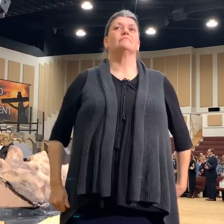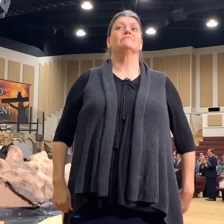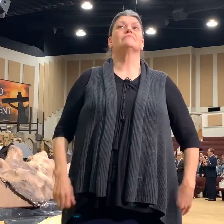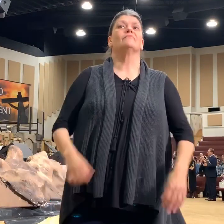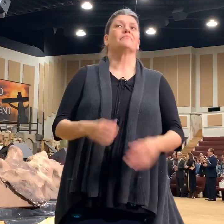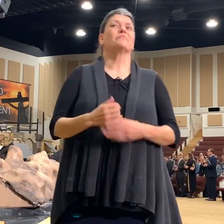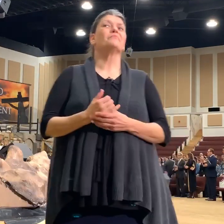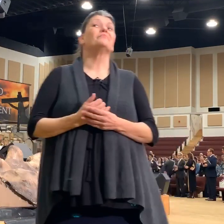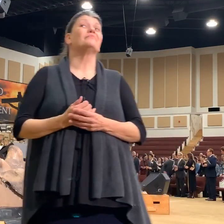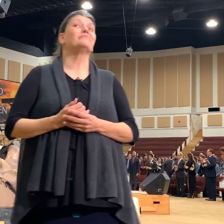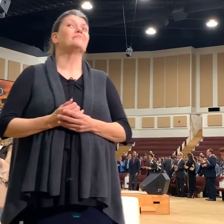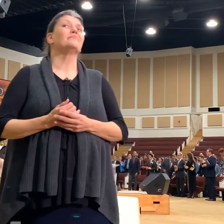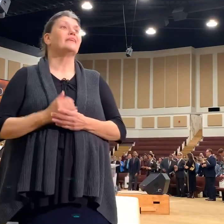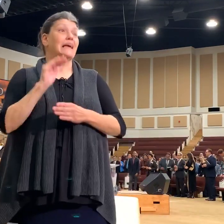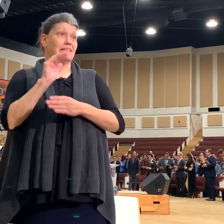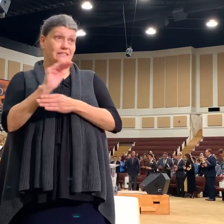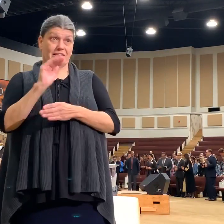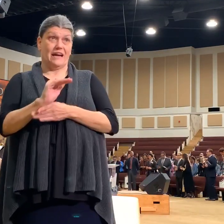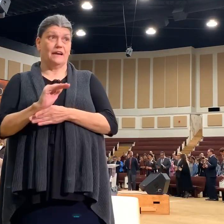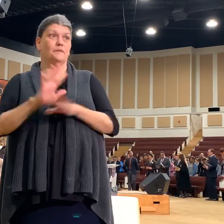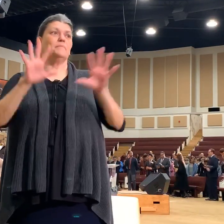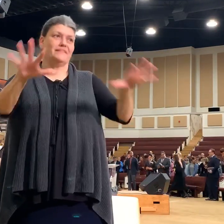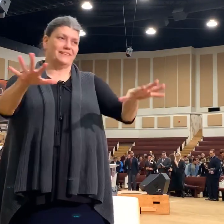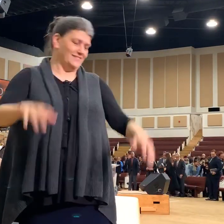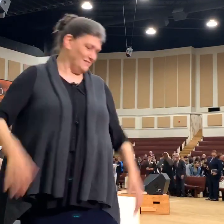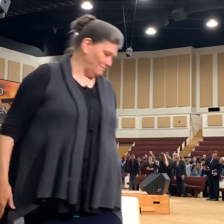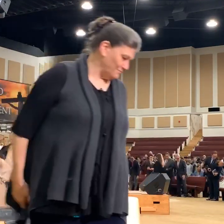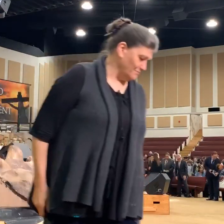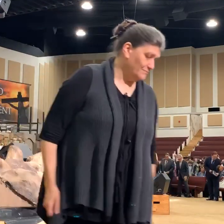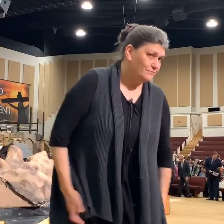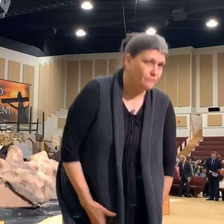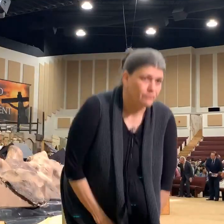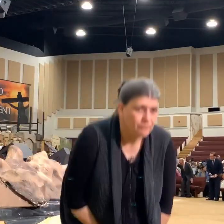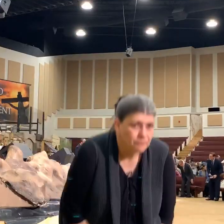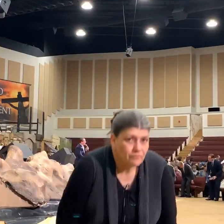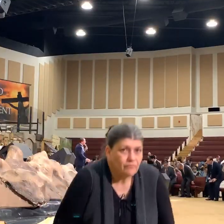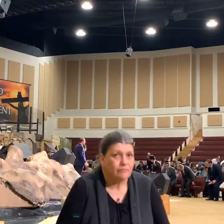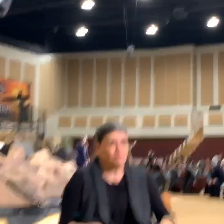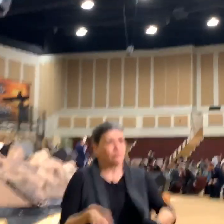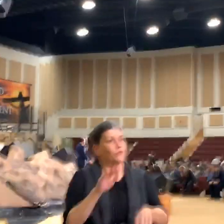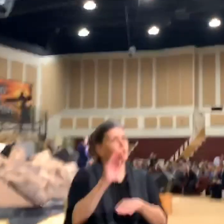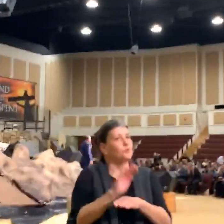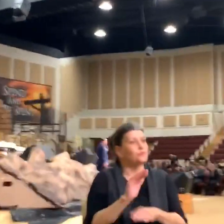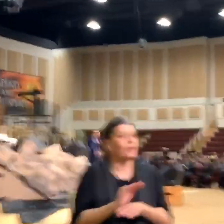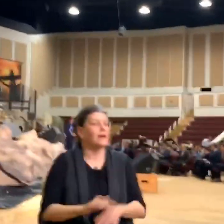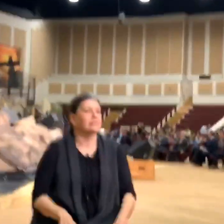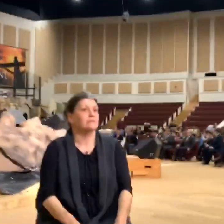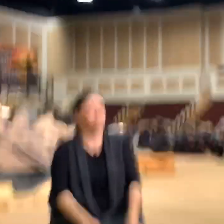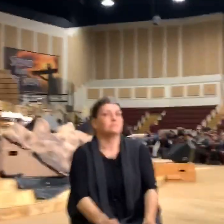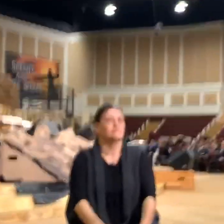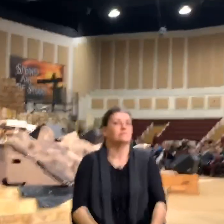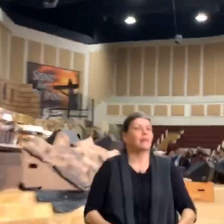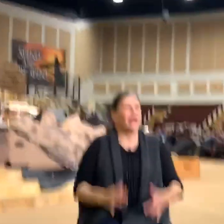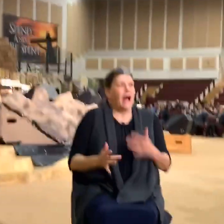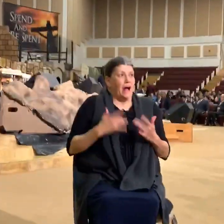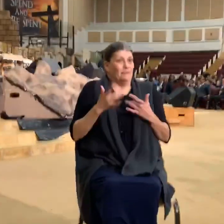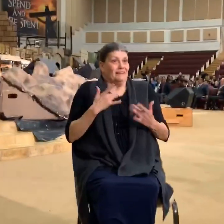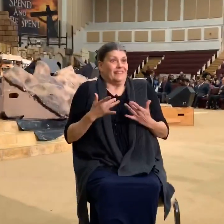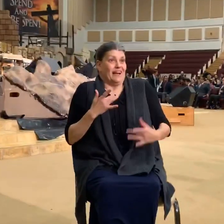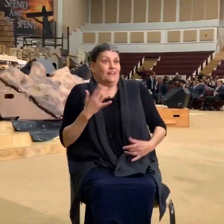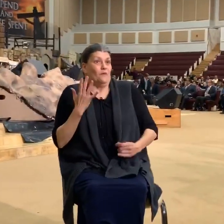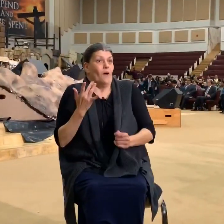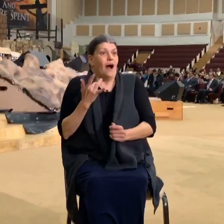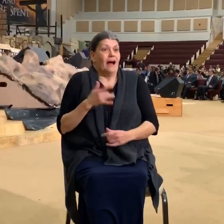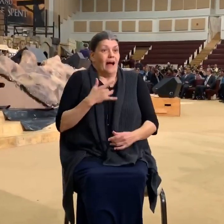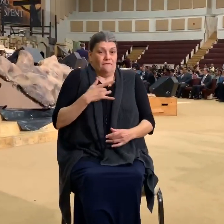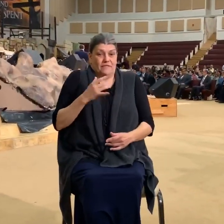Now, tonight, you may be seated. Tonight, I'm a little excited because I really feel